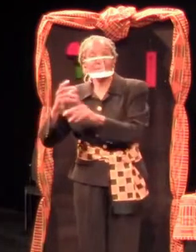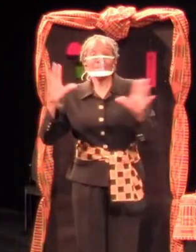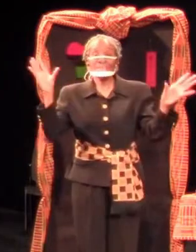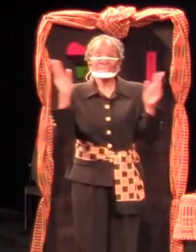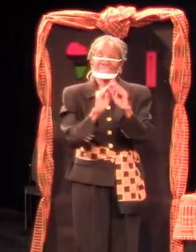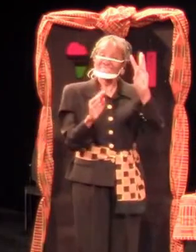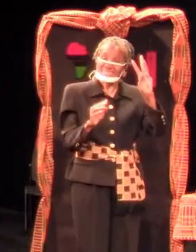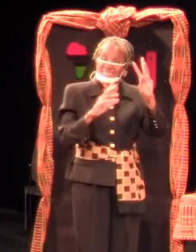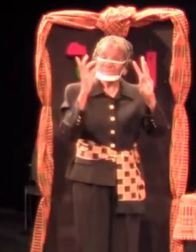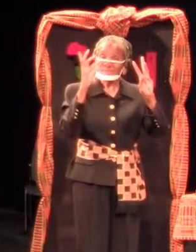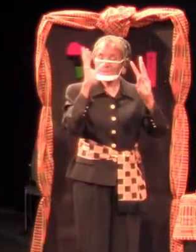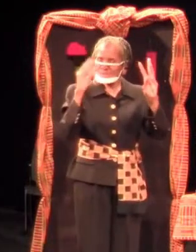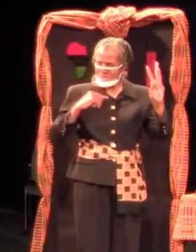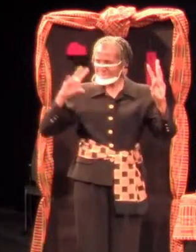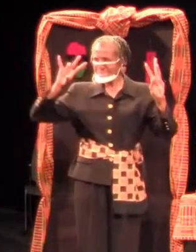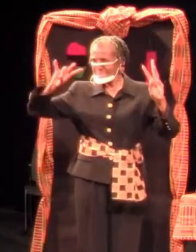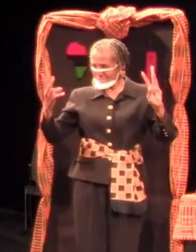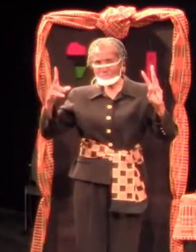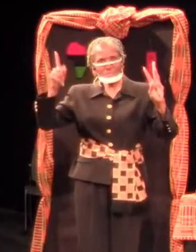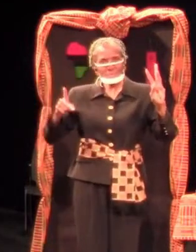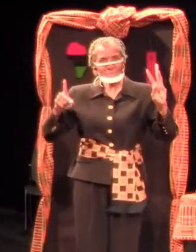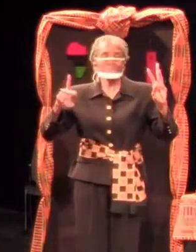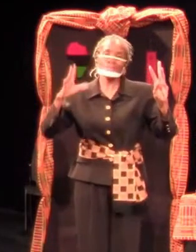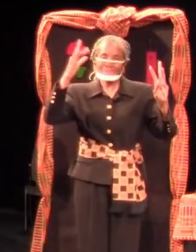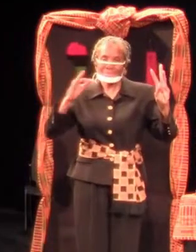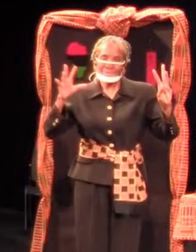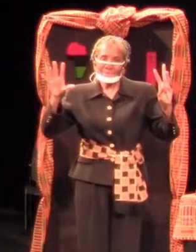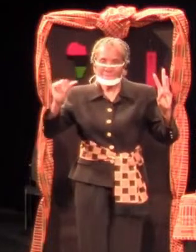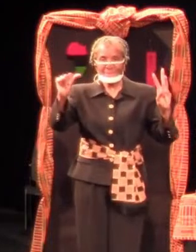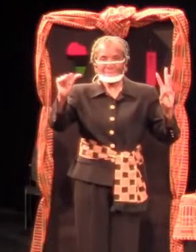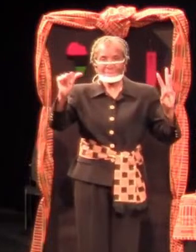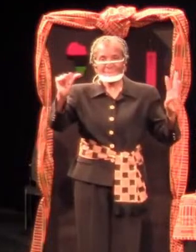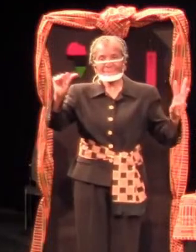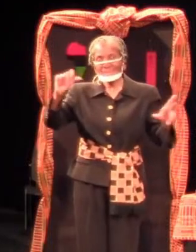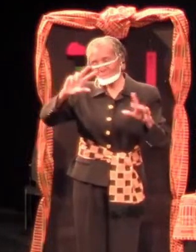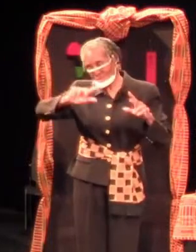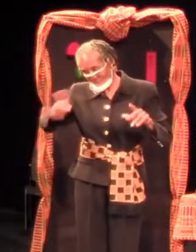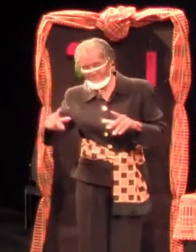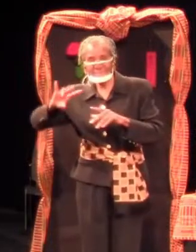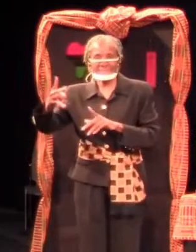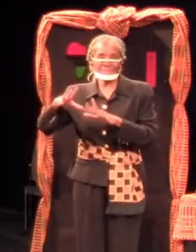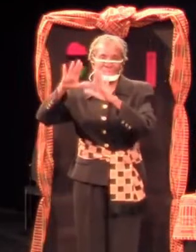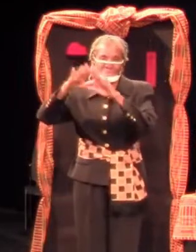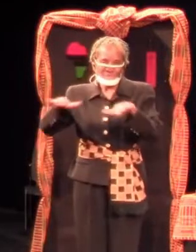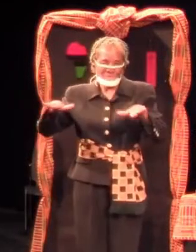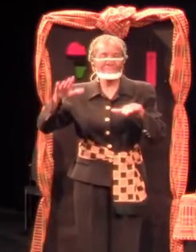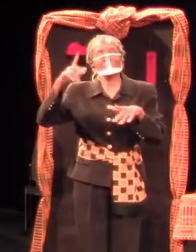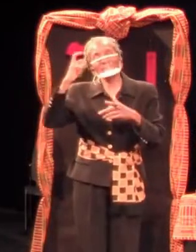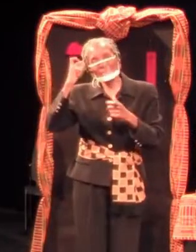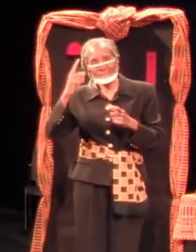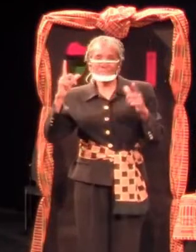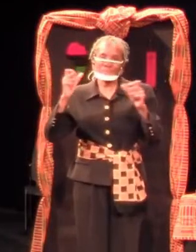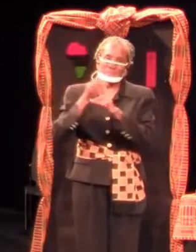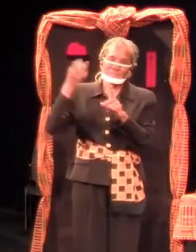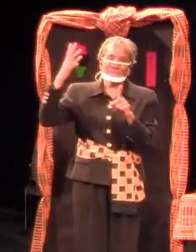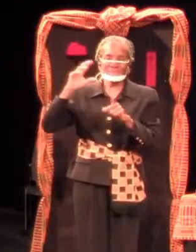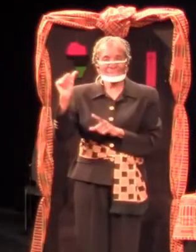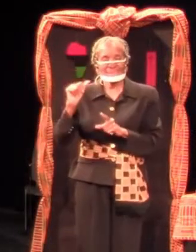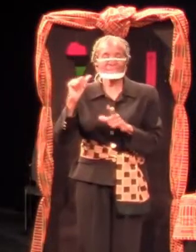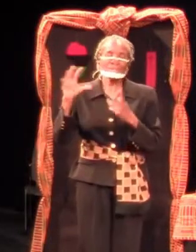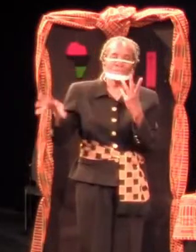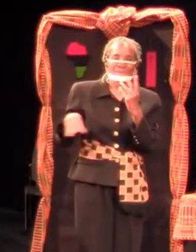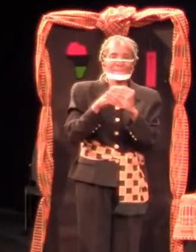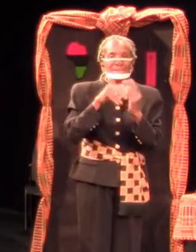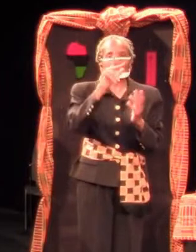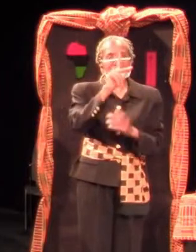only 6 letters, we added an extra A to make it 7. And that is from Dr. Karinga.